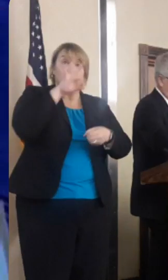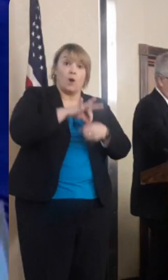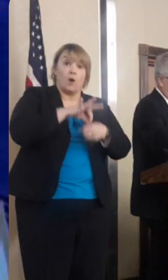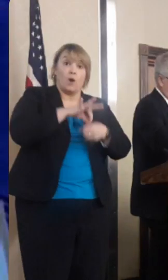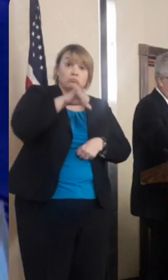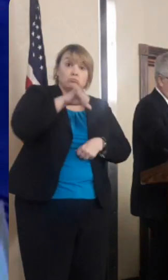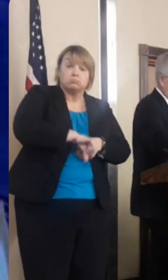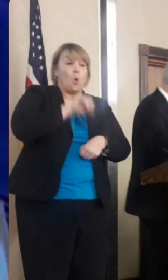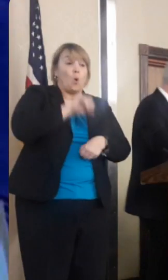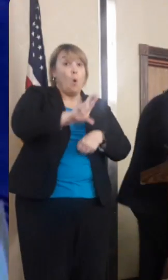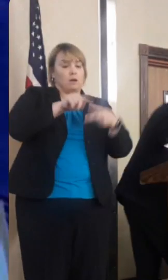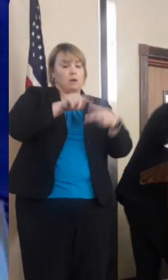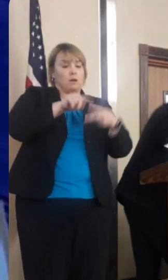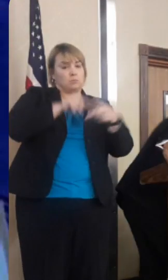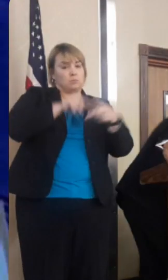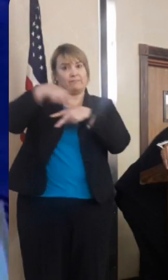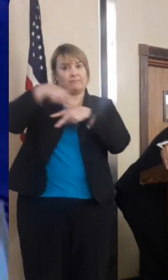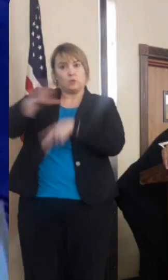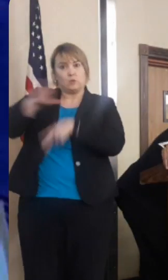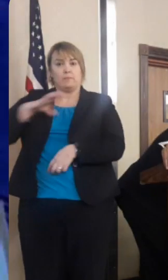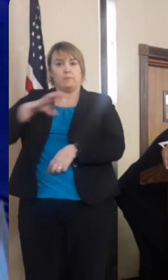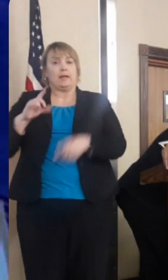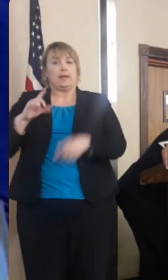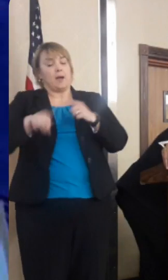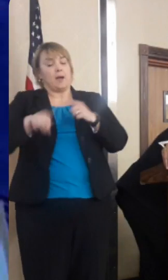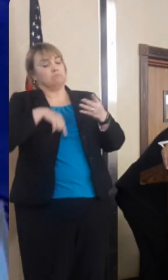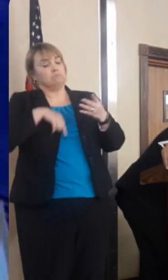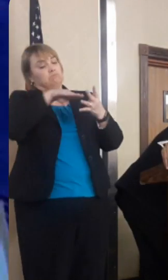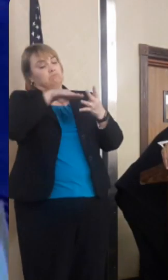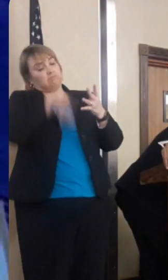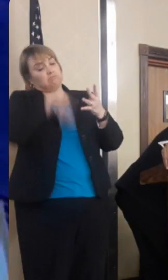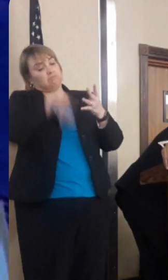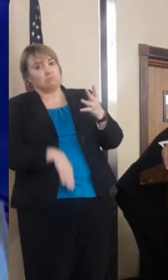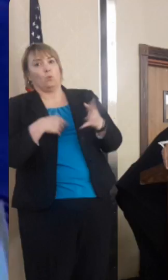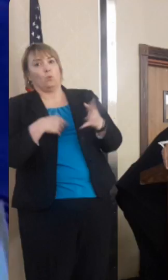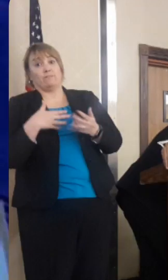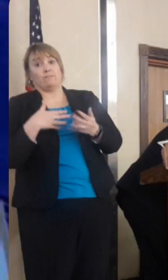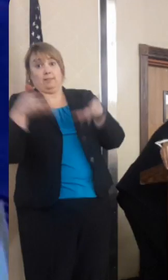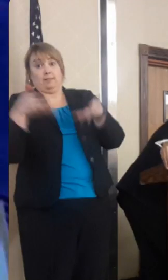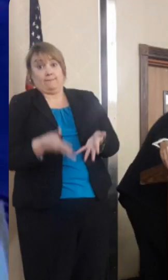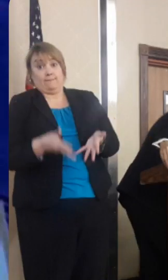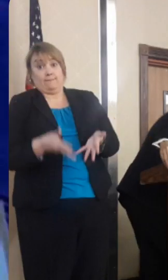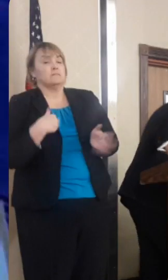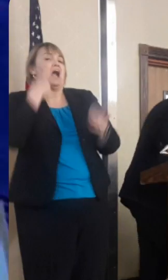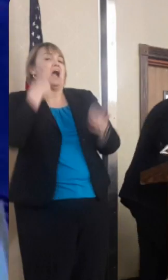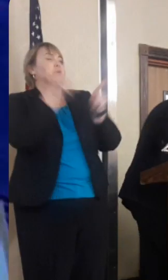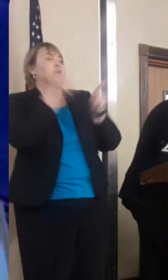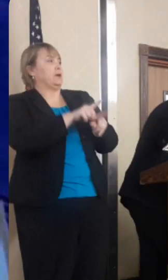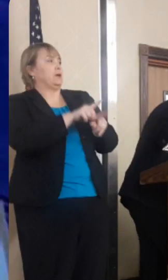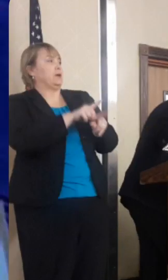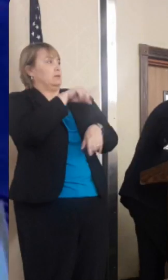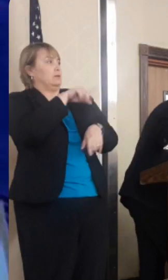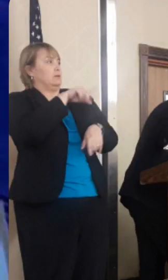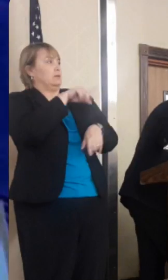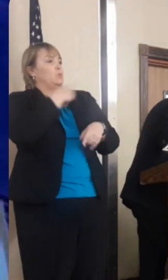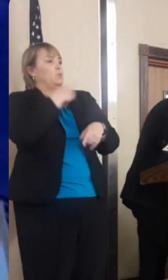I agree with let's vote and move all the others to refer them to the Rules